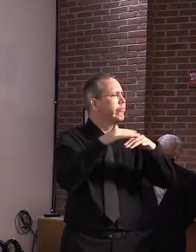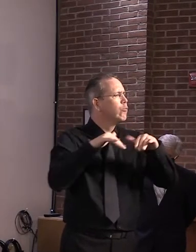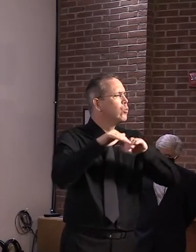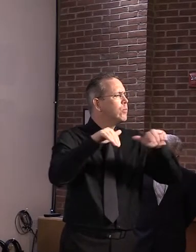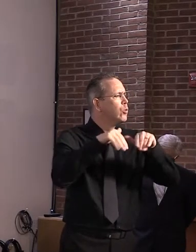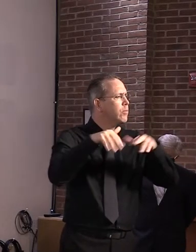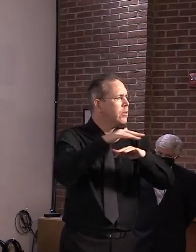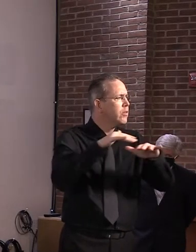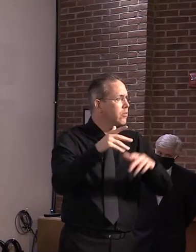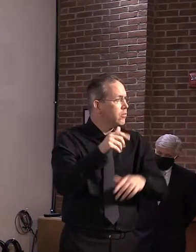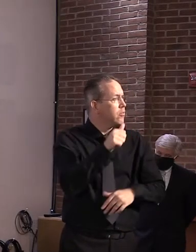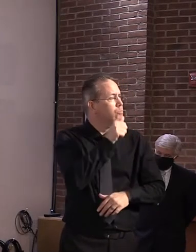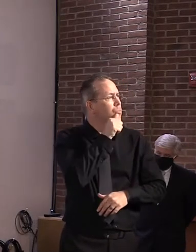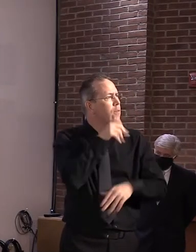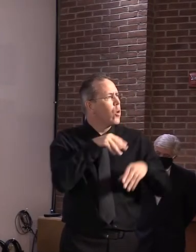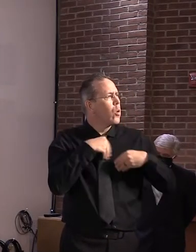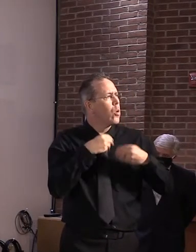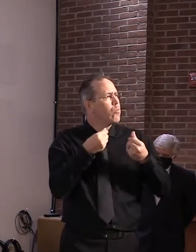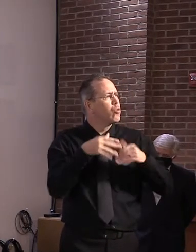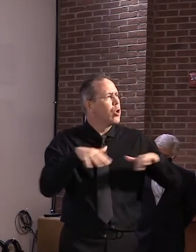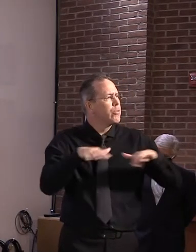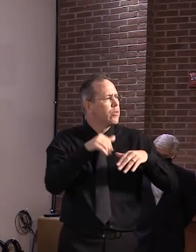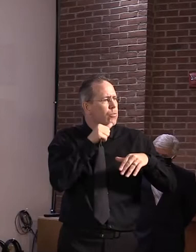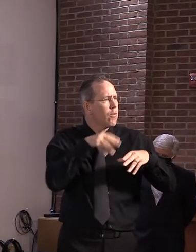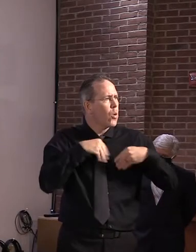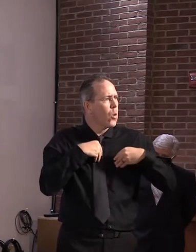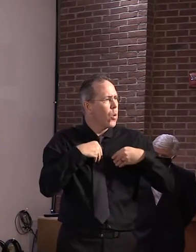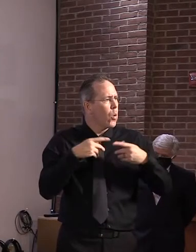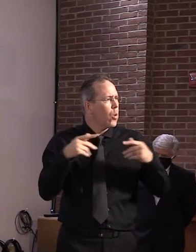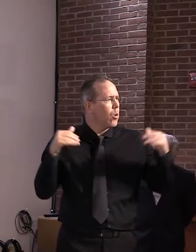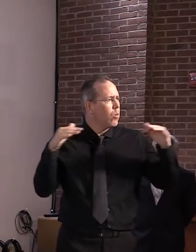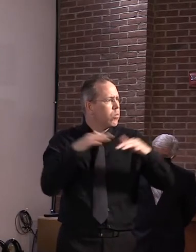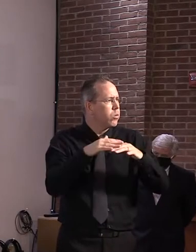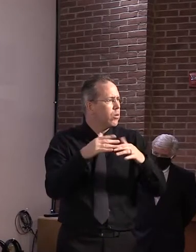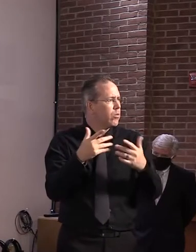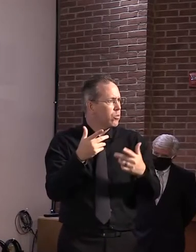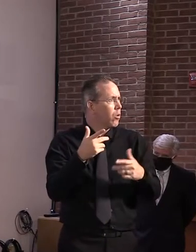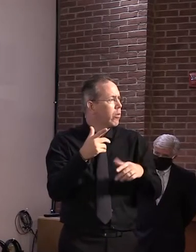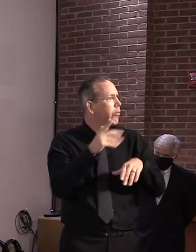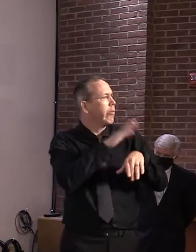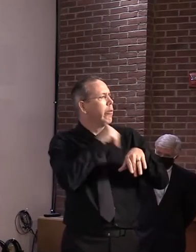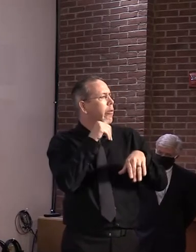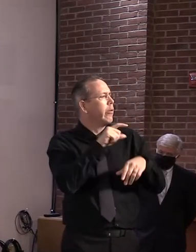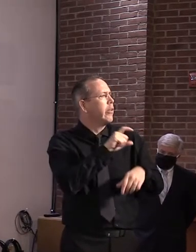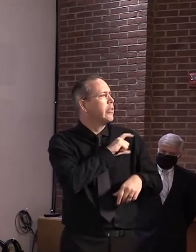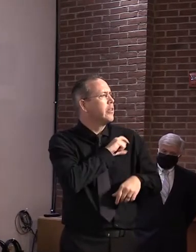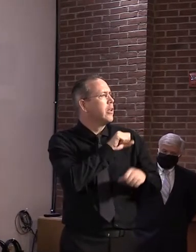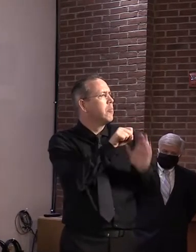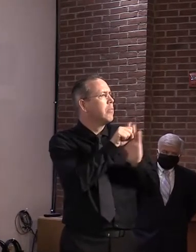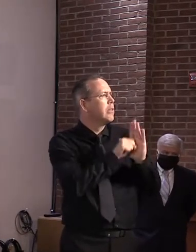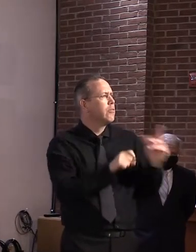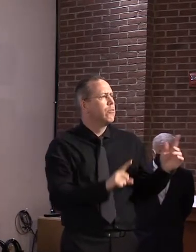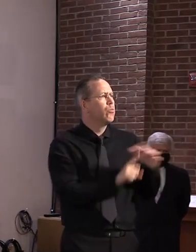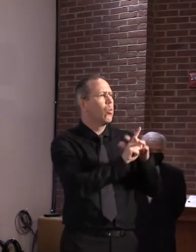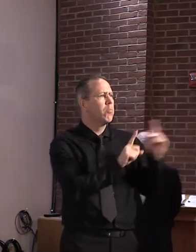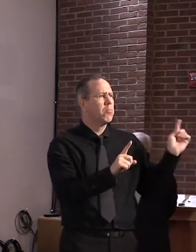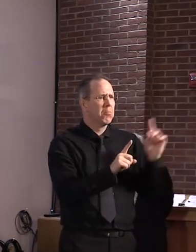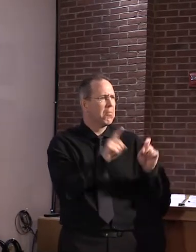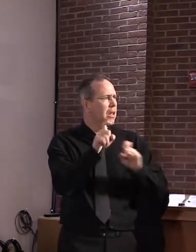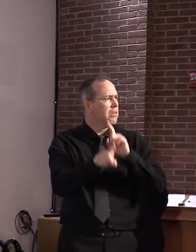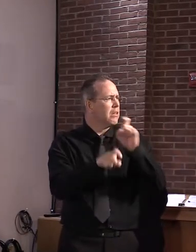believe. And two state troopers showed up to apparently to question someone with out-of-state